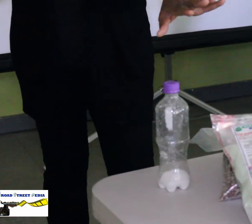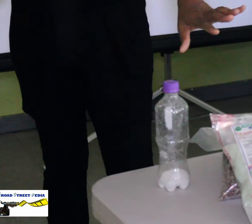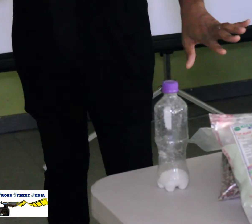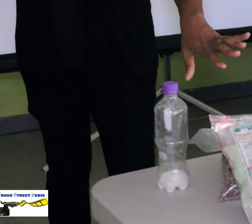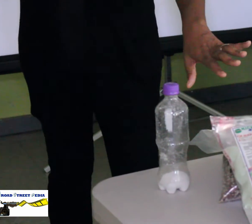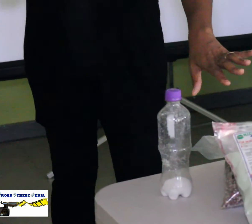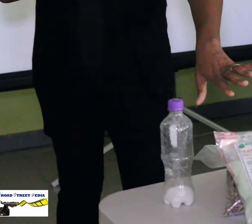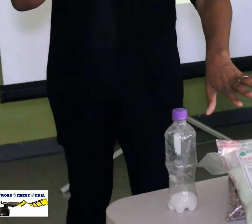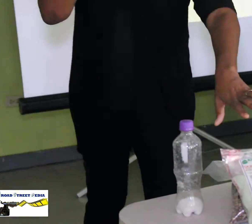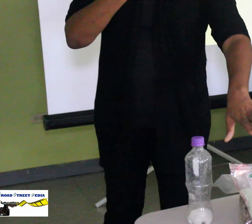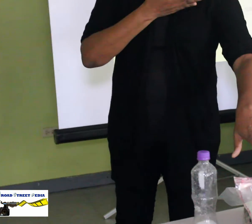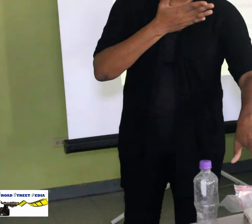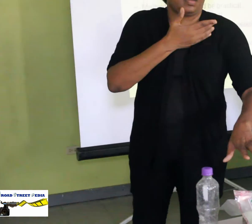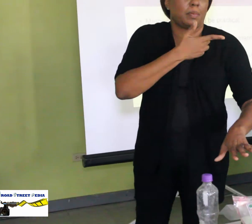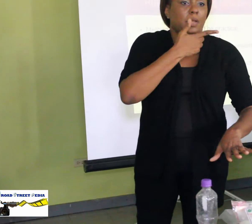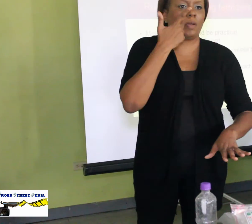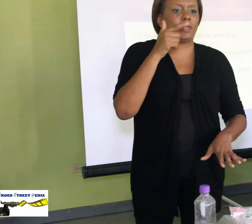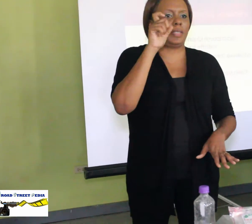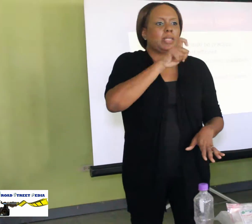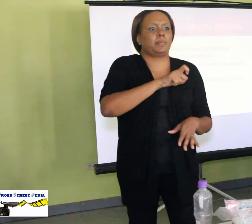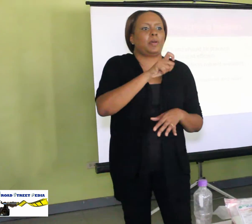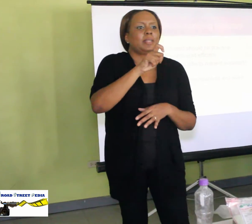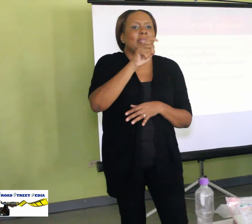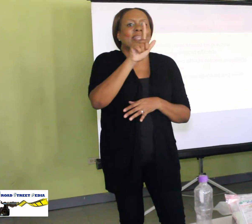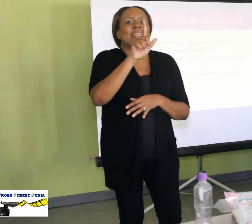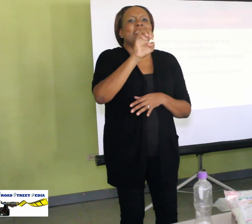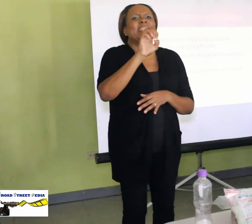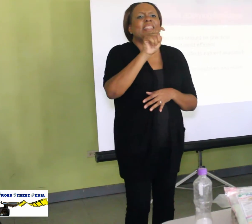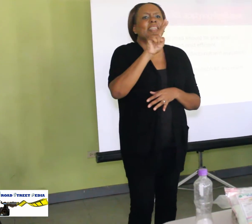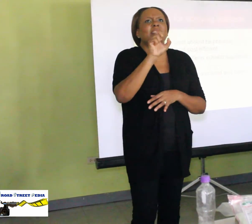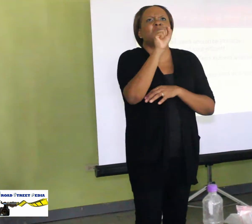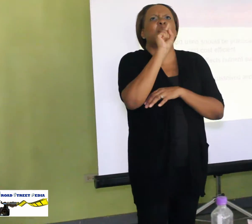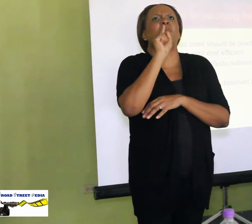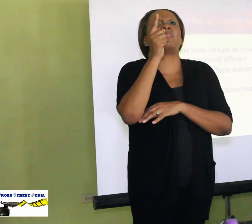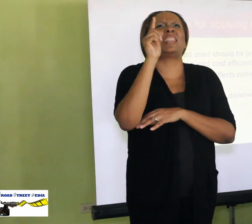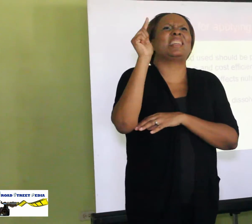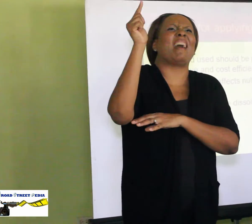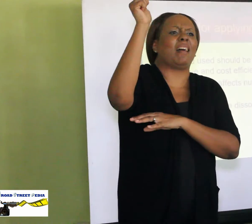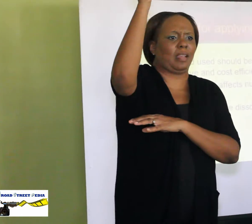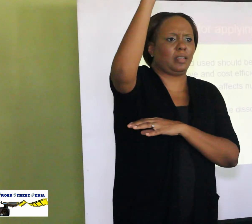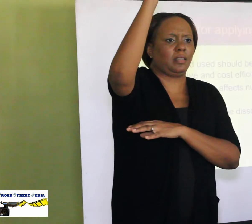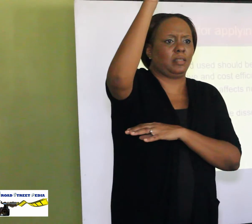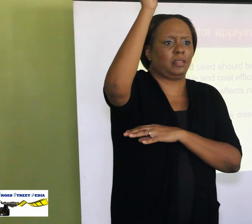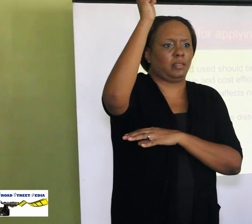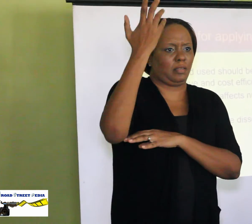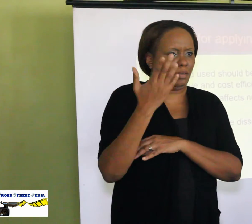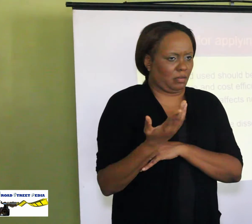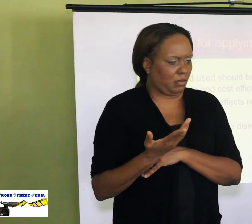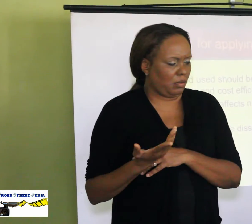Right? Because you have to apply them to the leaves, and you can't reach the leaves, well, not good to the mango tree if